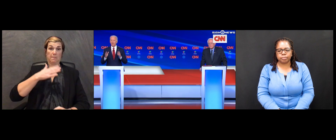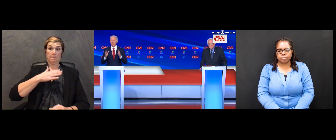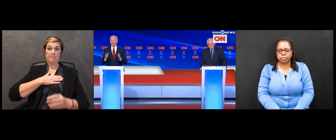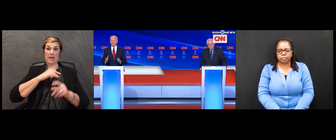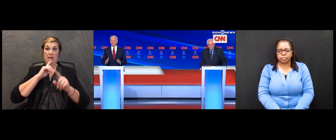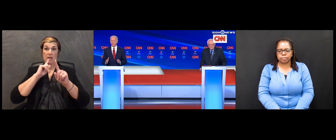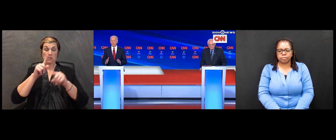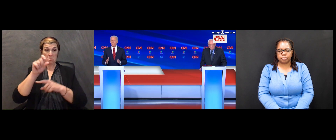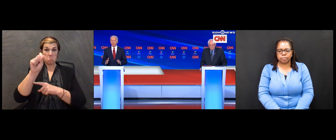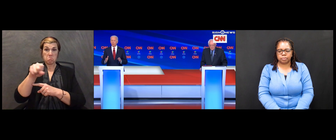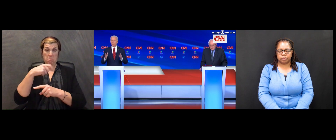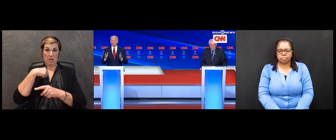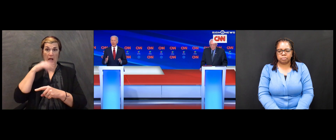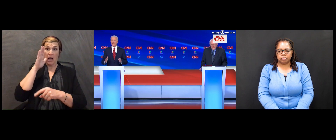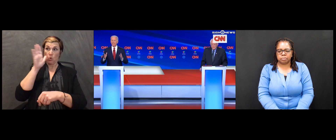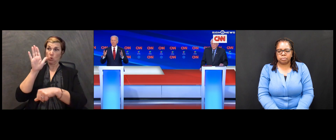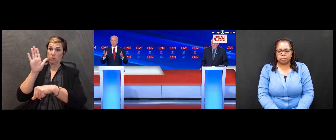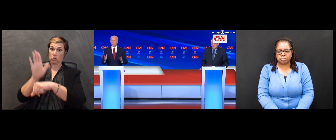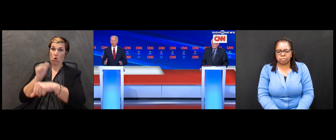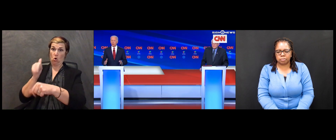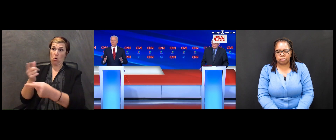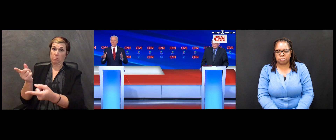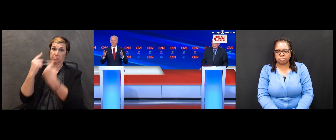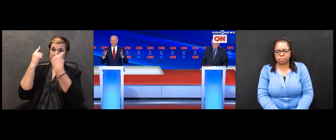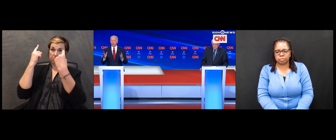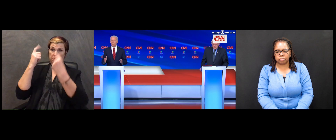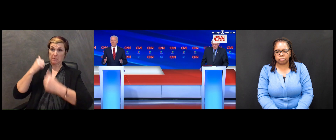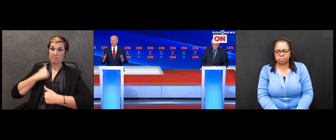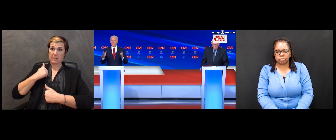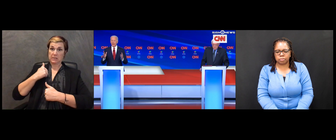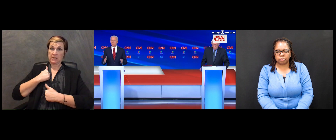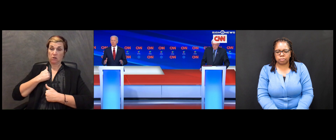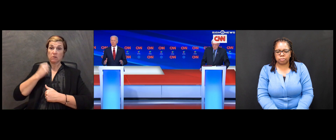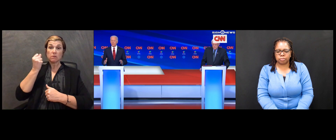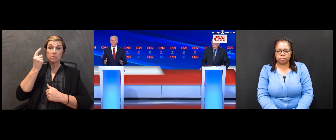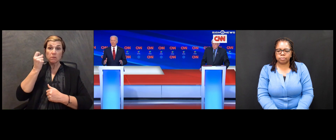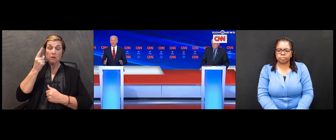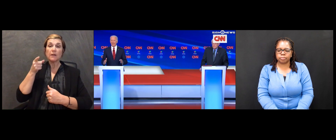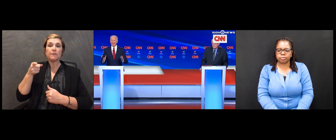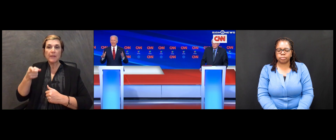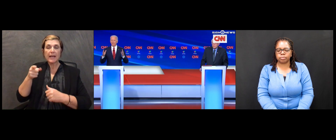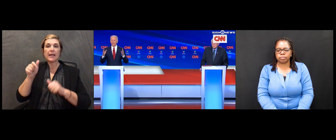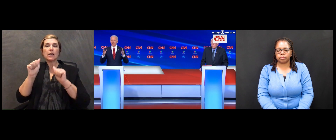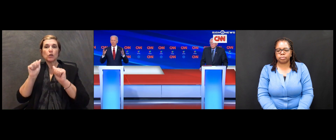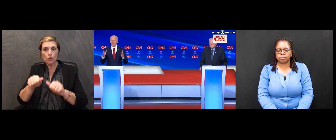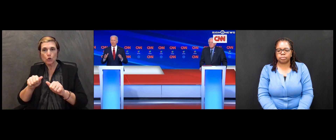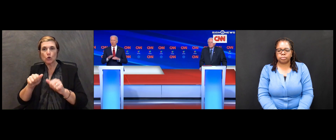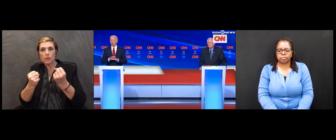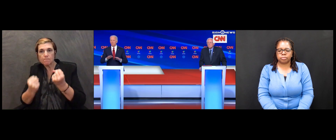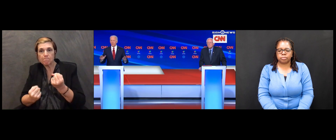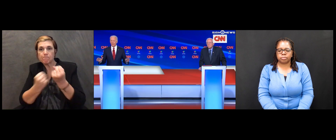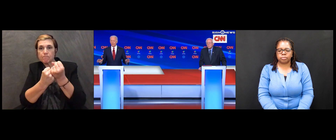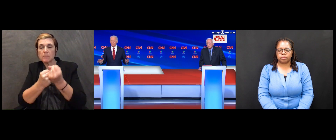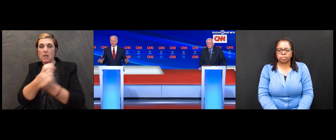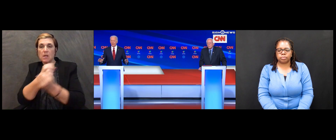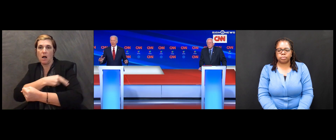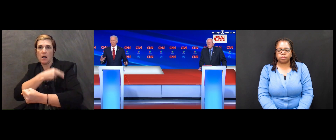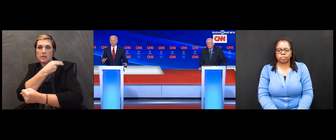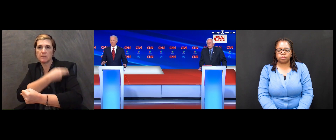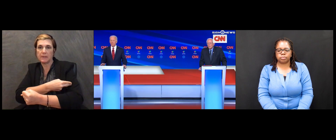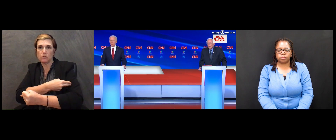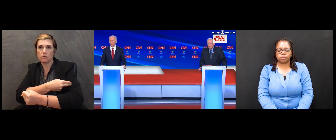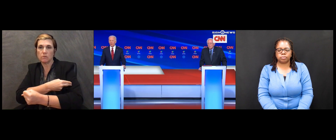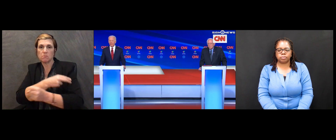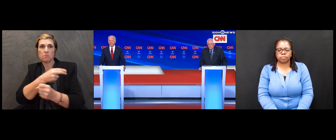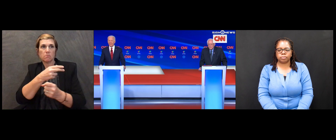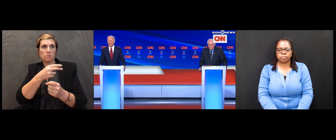have the capacity to provide this surge help that hospitals need and that is needed across the nation. I